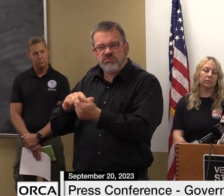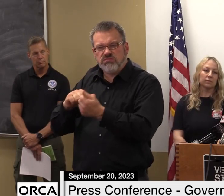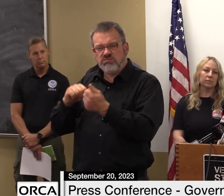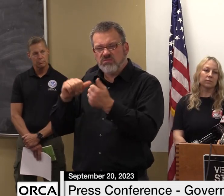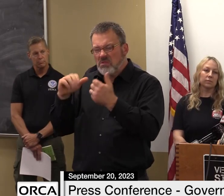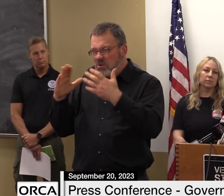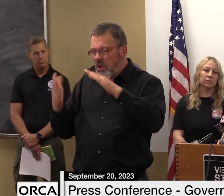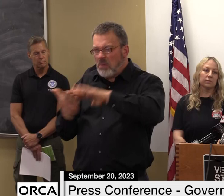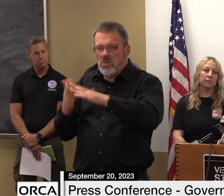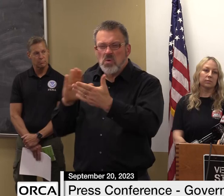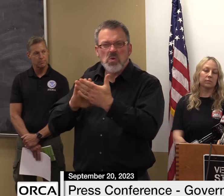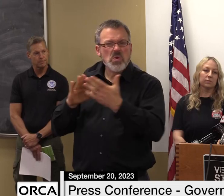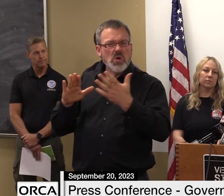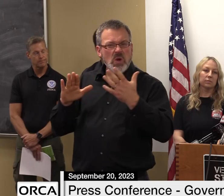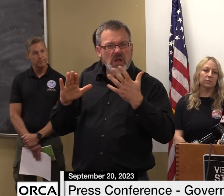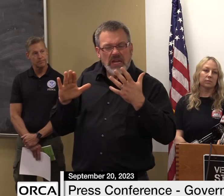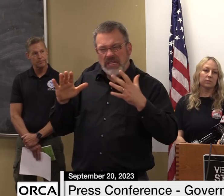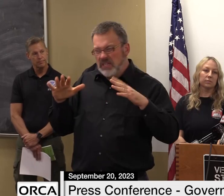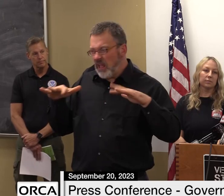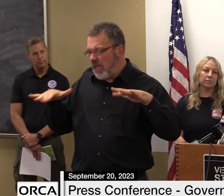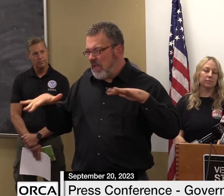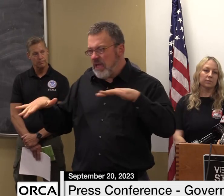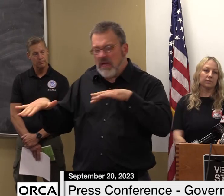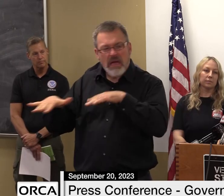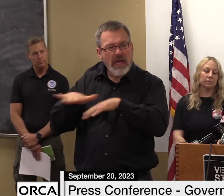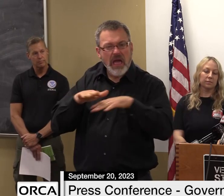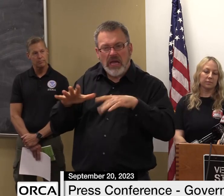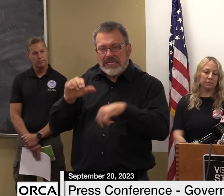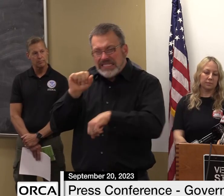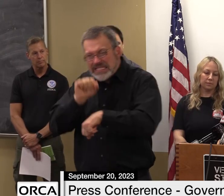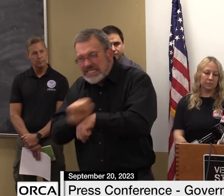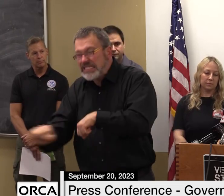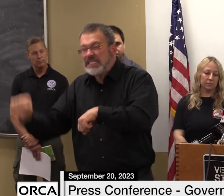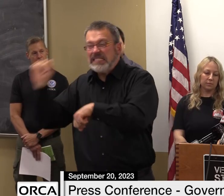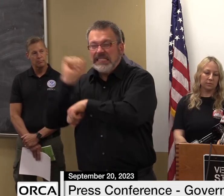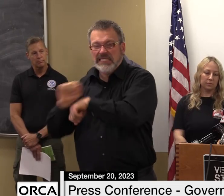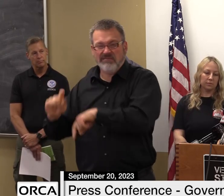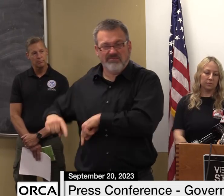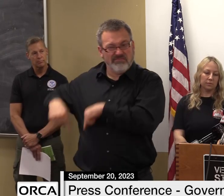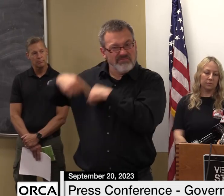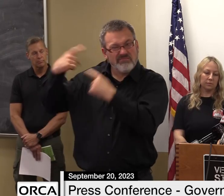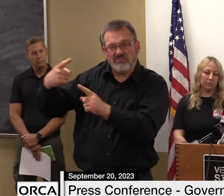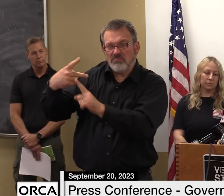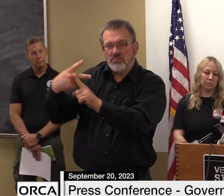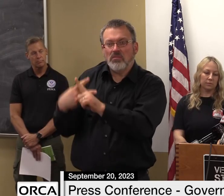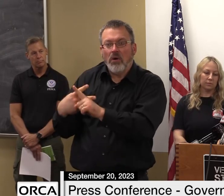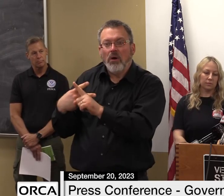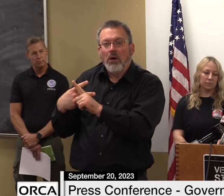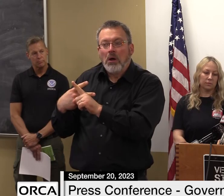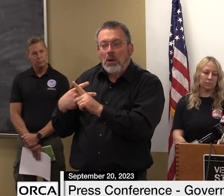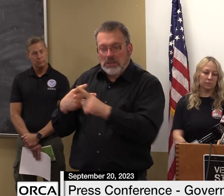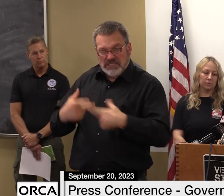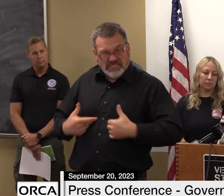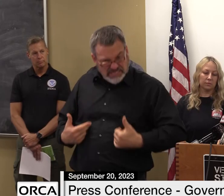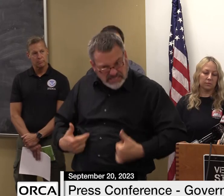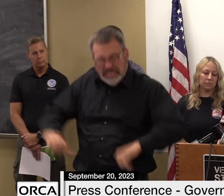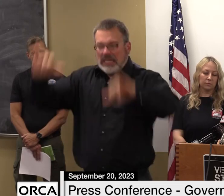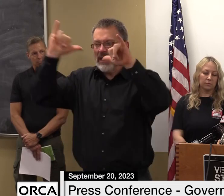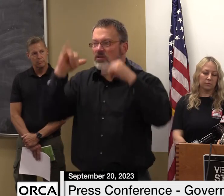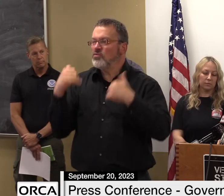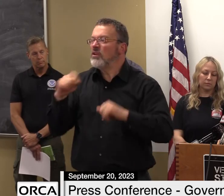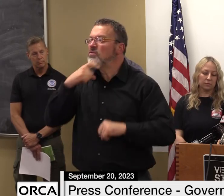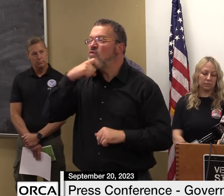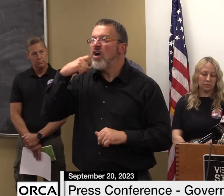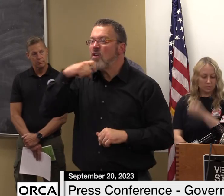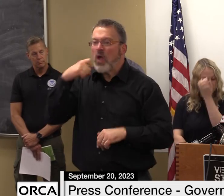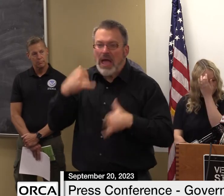money. 2 months on, Montpelier is still drying out and still rebuilding. Only a few shops have been able to